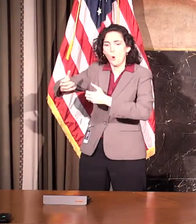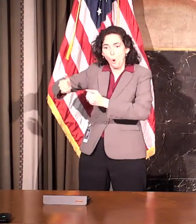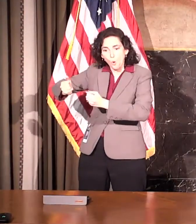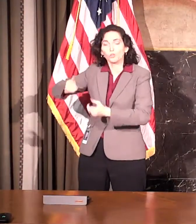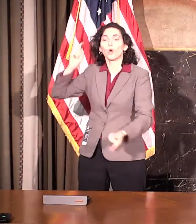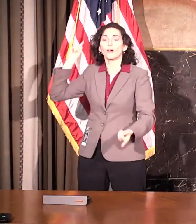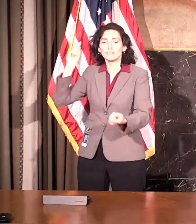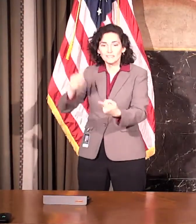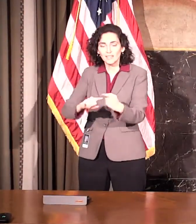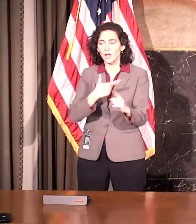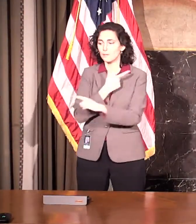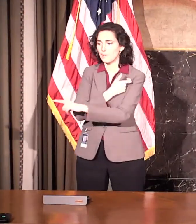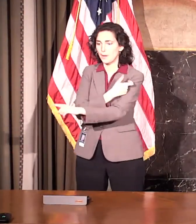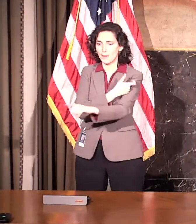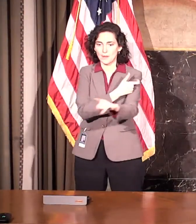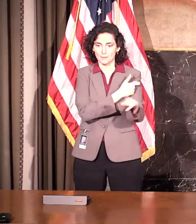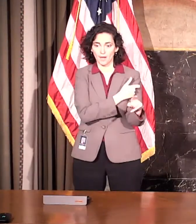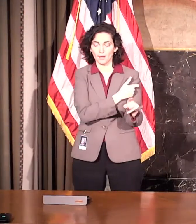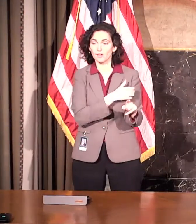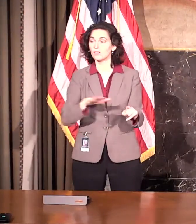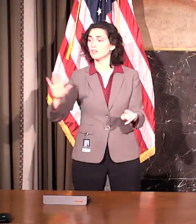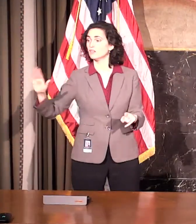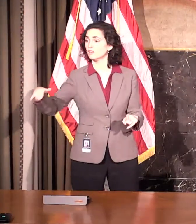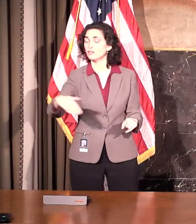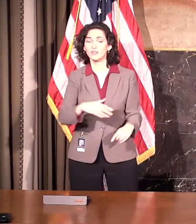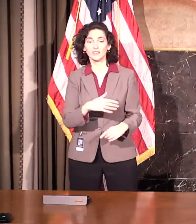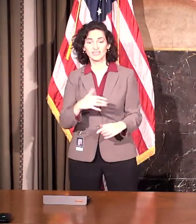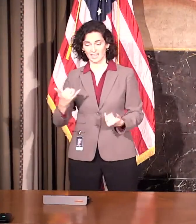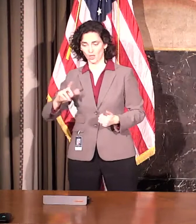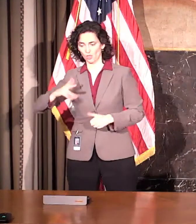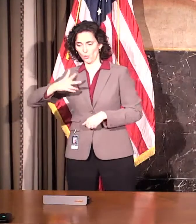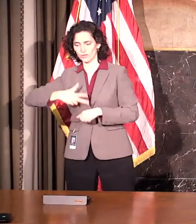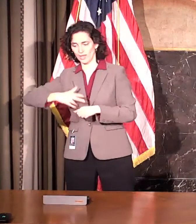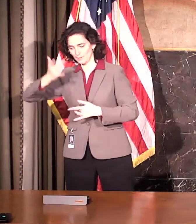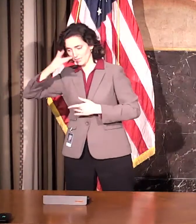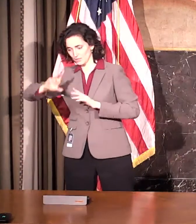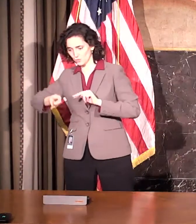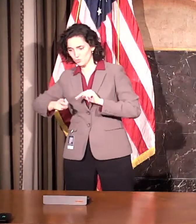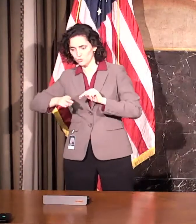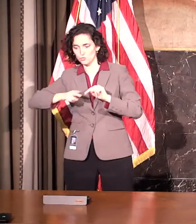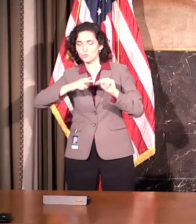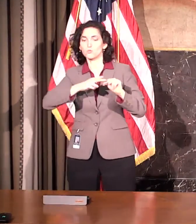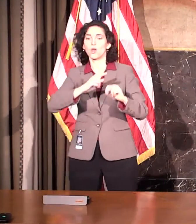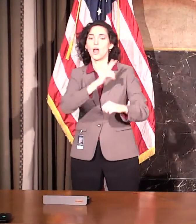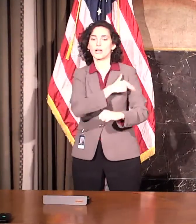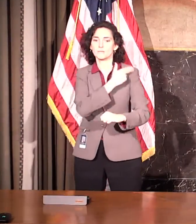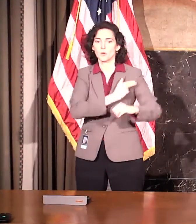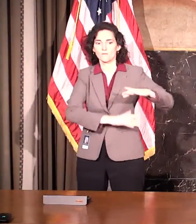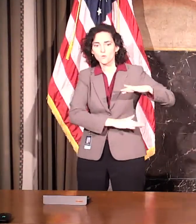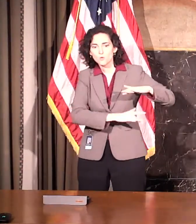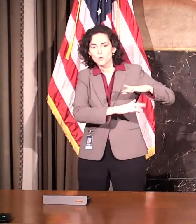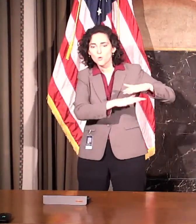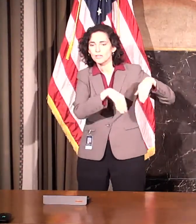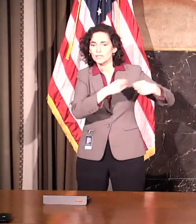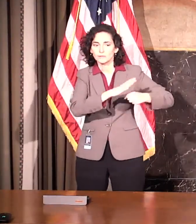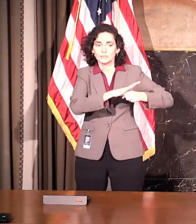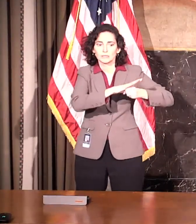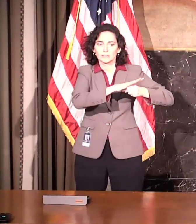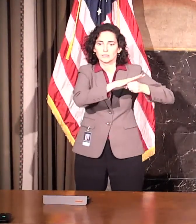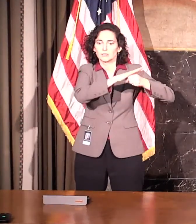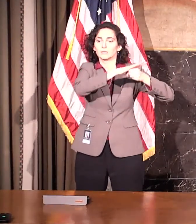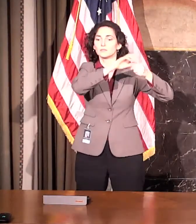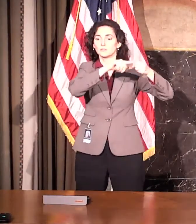extremely concerned about the stress that this third surge is putting on our healthcare system, on our healthcare